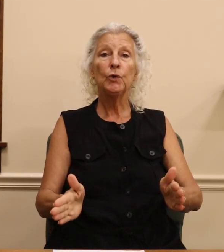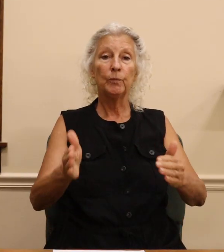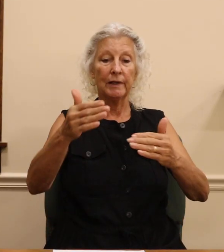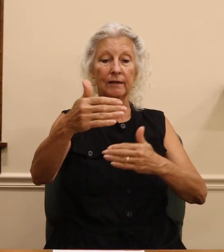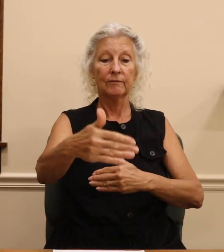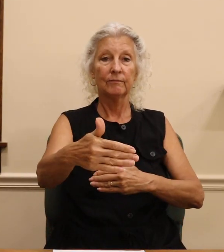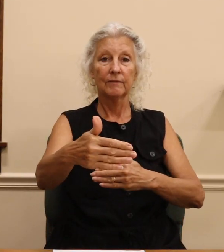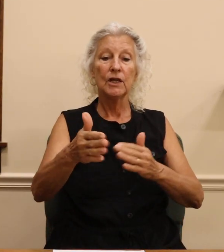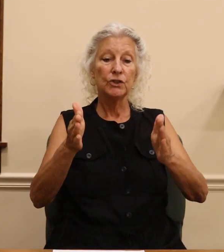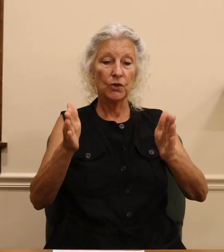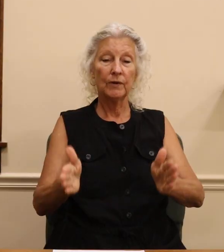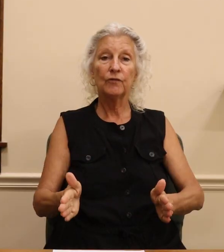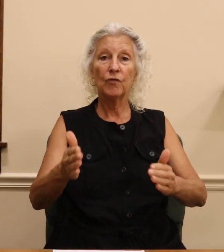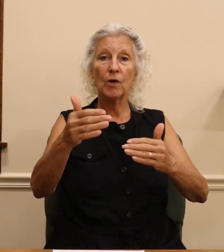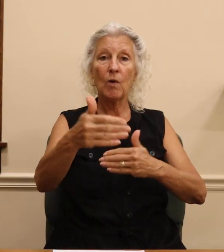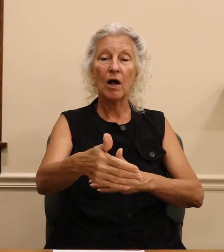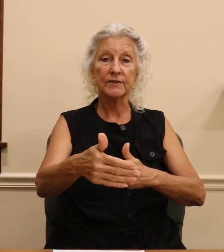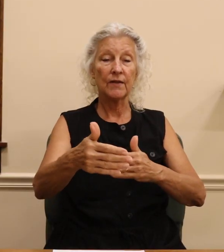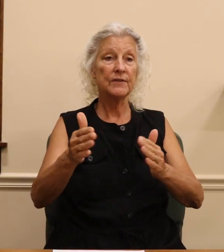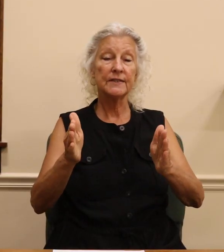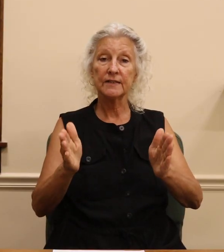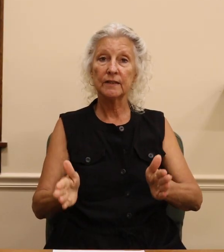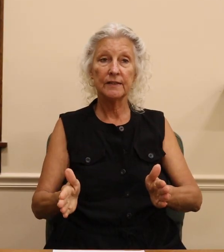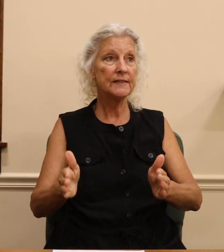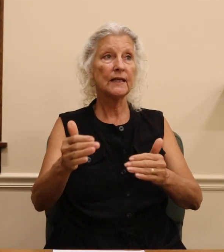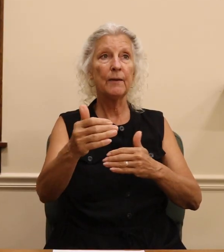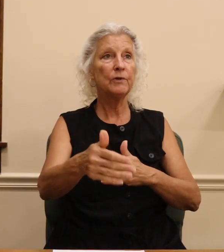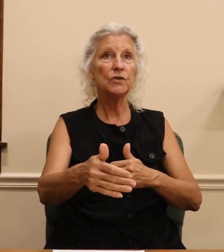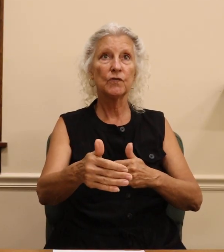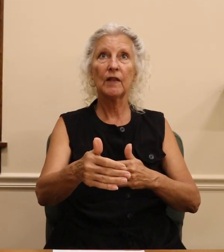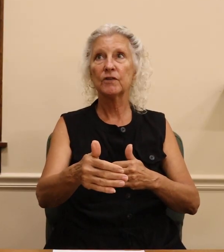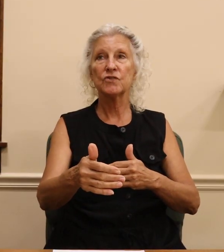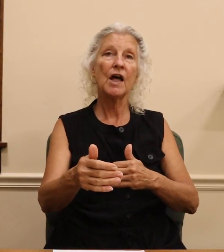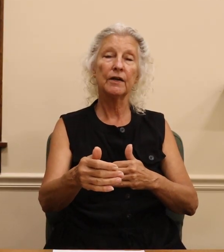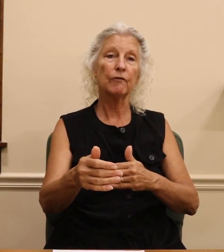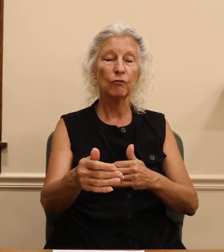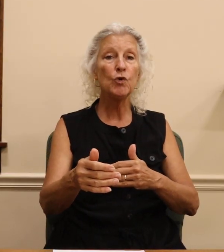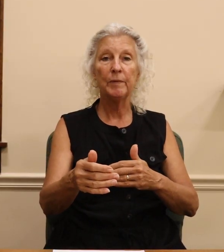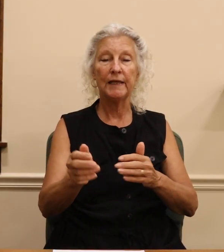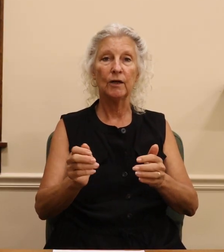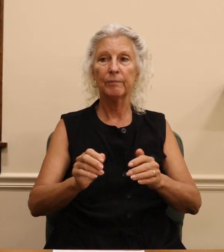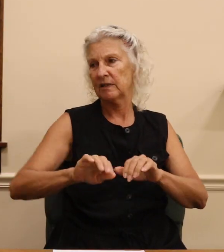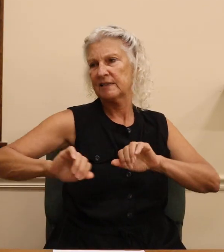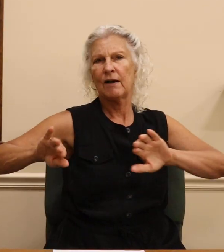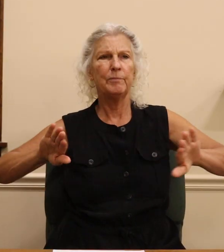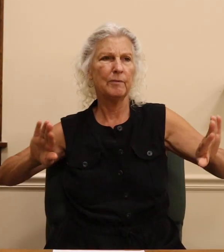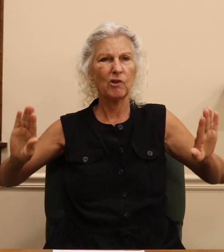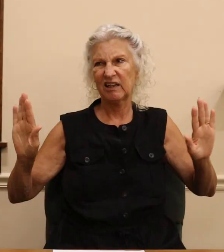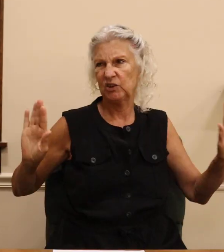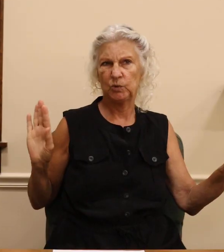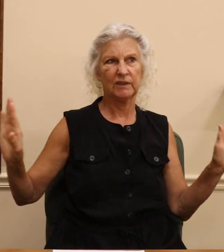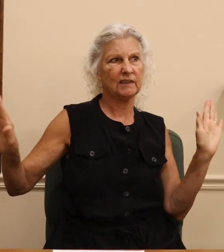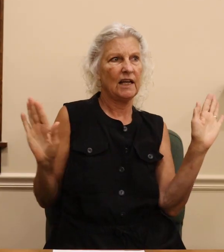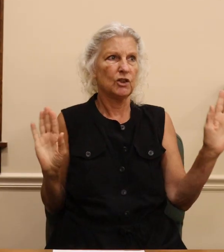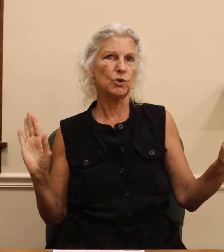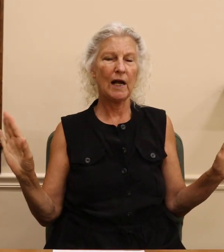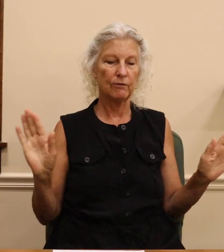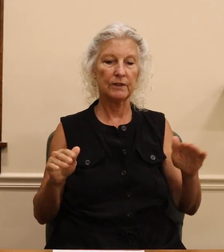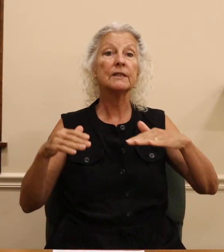Room, showing the 4 walls. Now this can't be used for like there's not enough room in here, because that would be more like, oh, it's kind of crowded. This